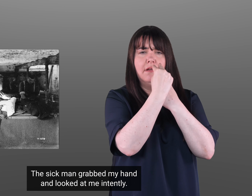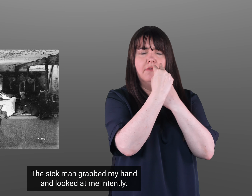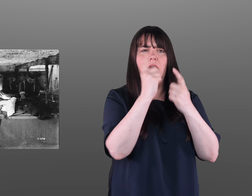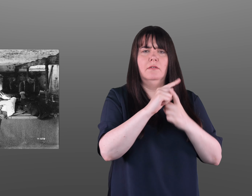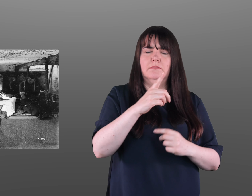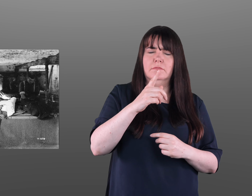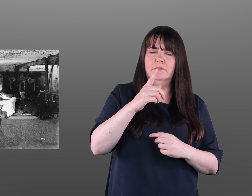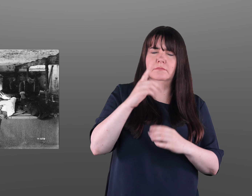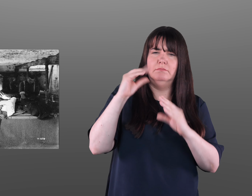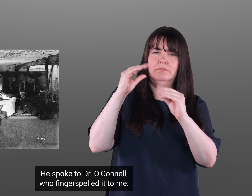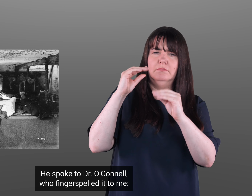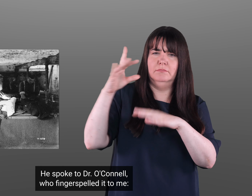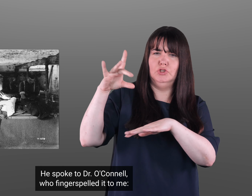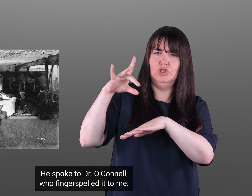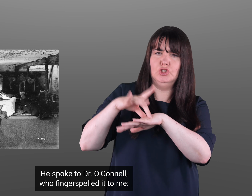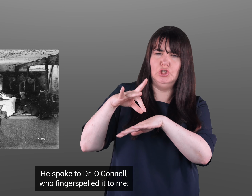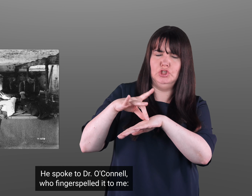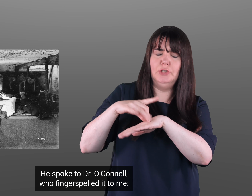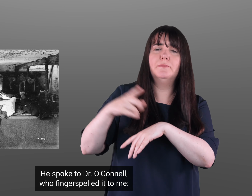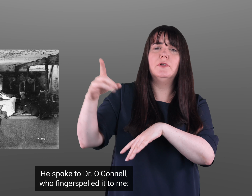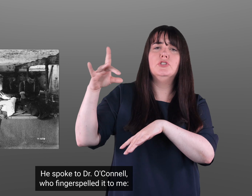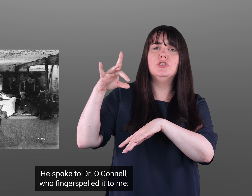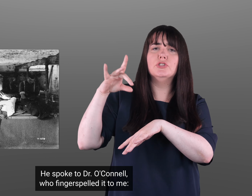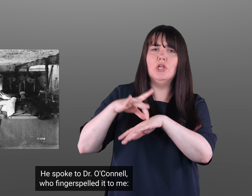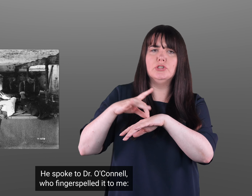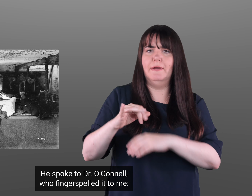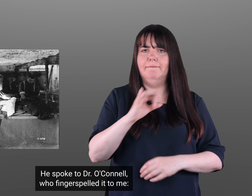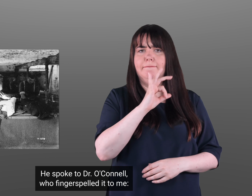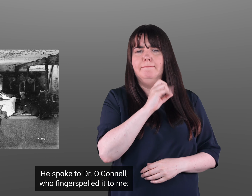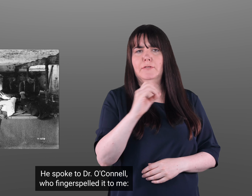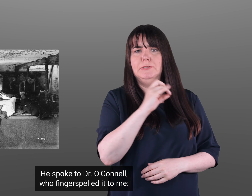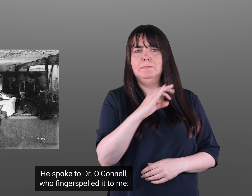intently. He spoke to Dr. O'Connell, who fingerspelled it to me.